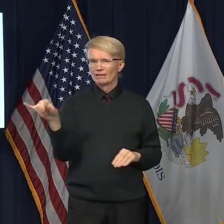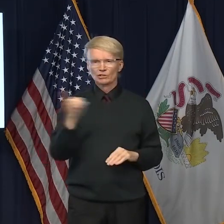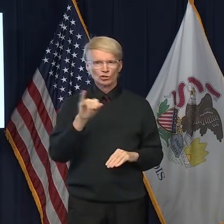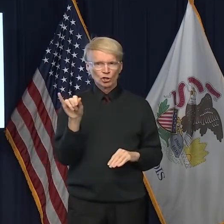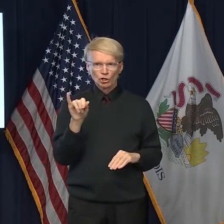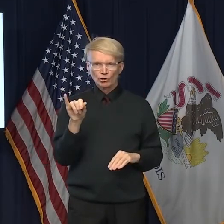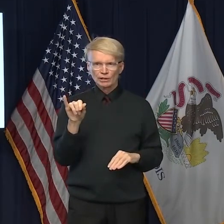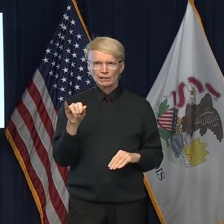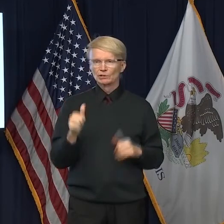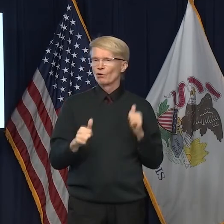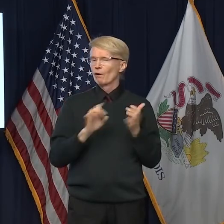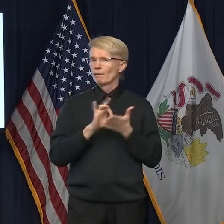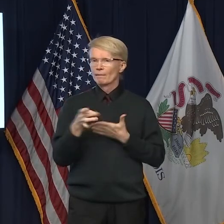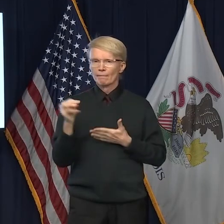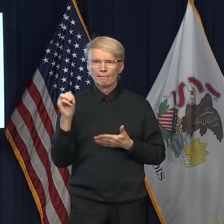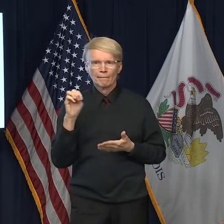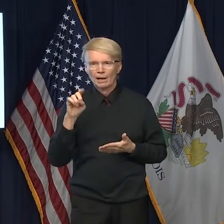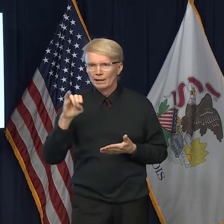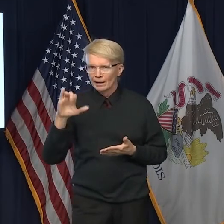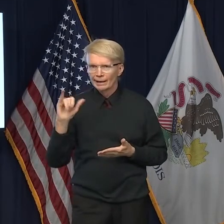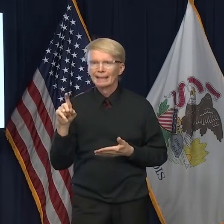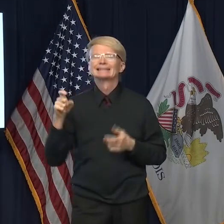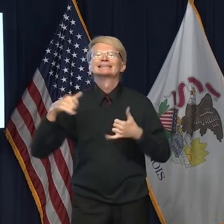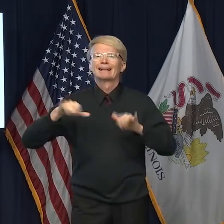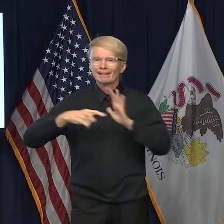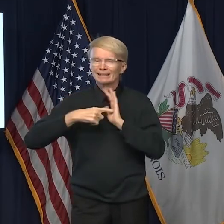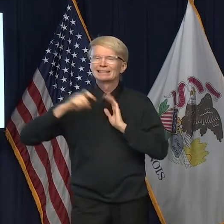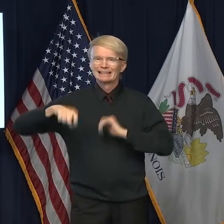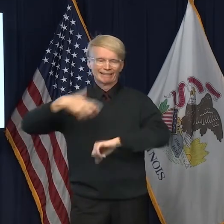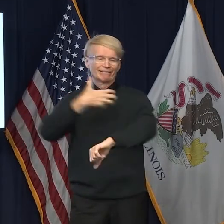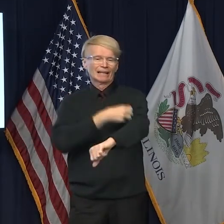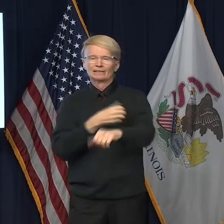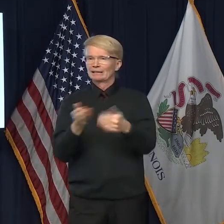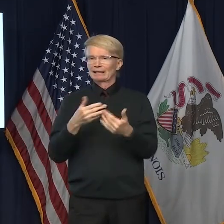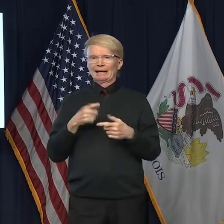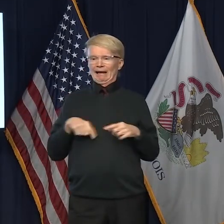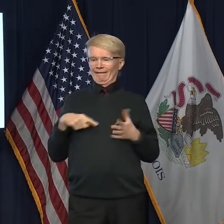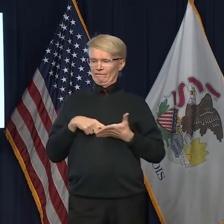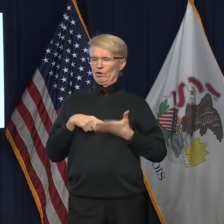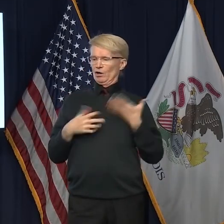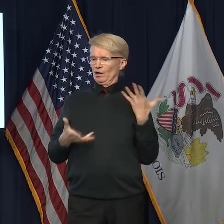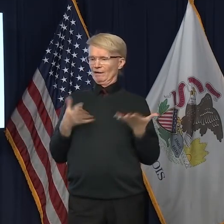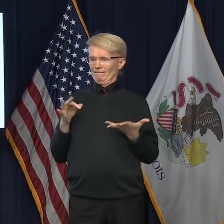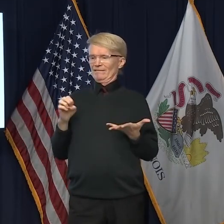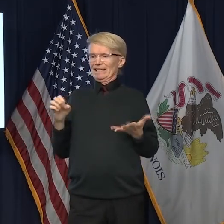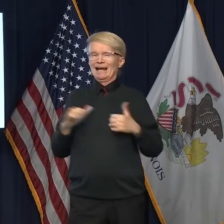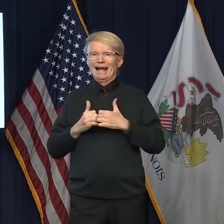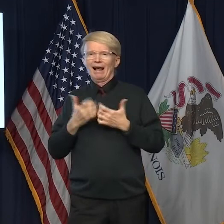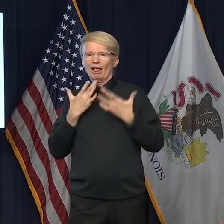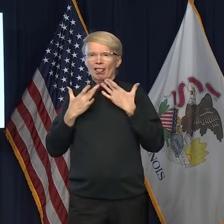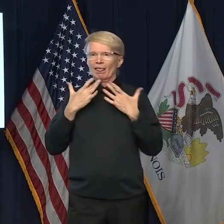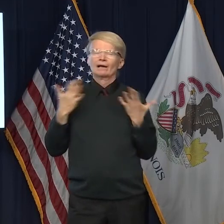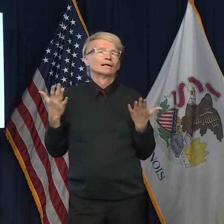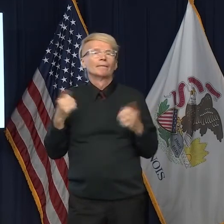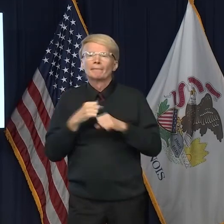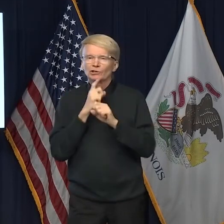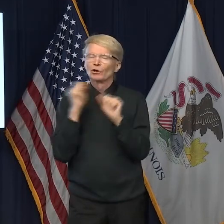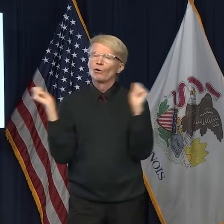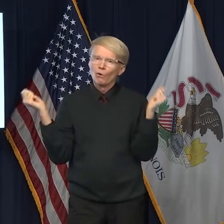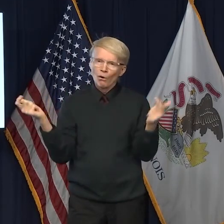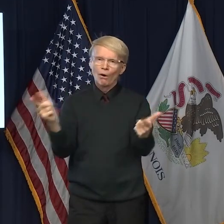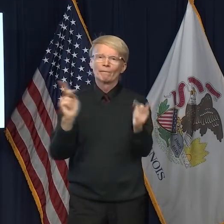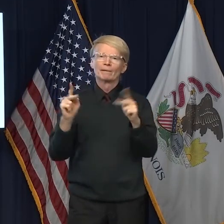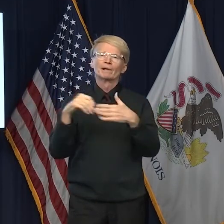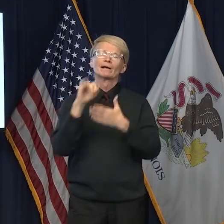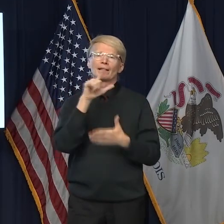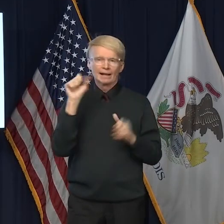and don't have Medicaid need to get vaccinated even if they can't afford that fee. So let's make sure that everybody in Illinois has the ability to get a